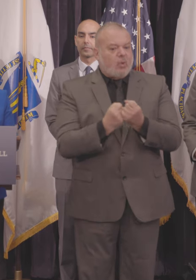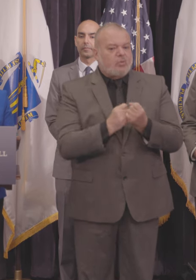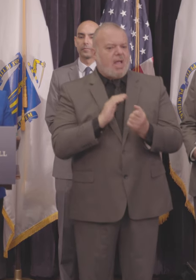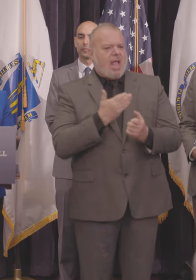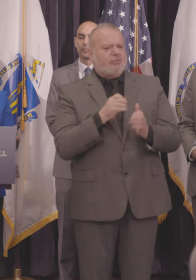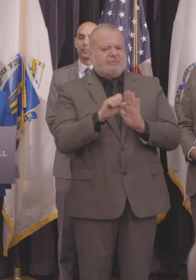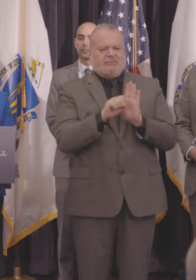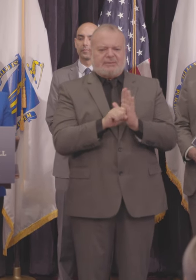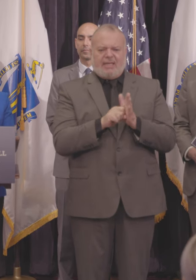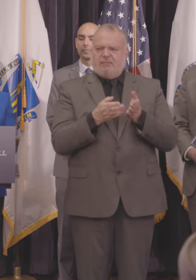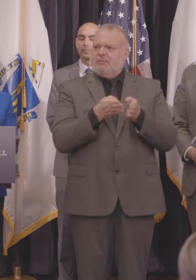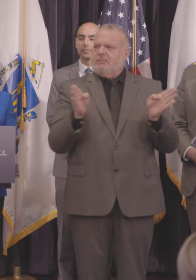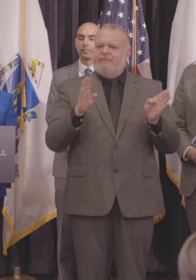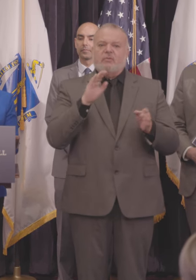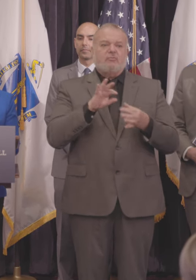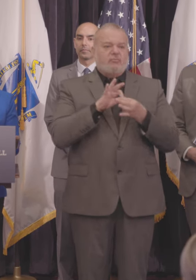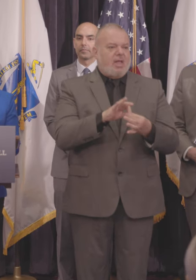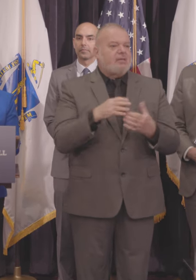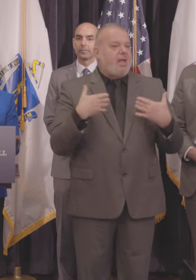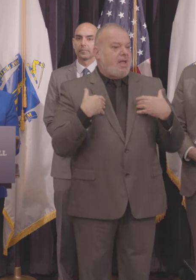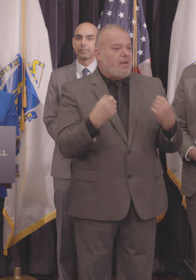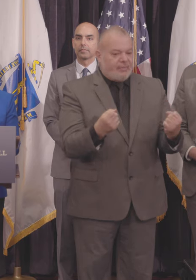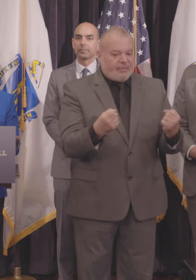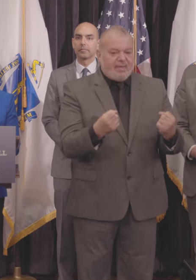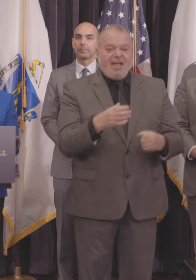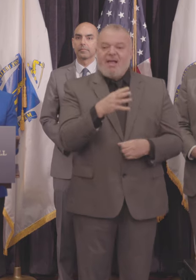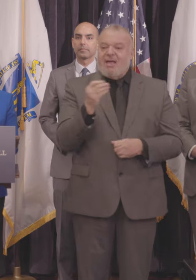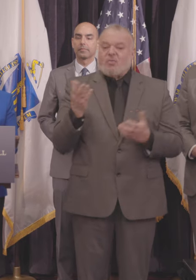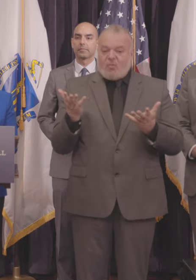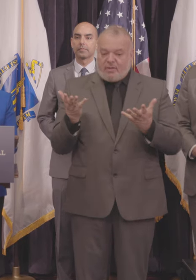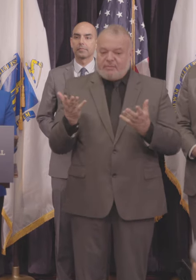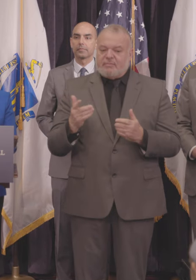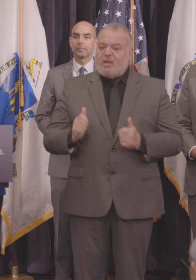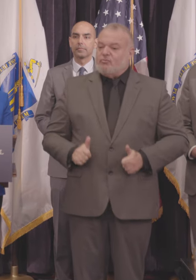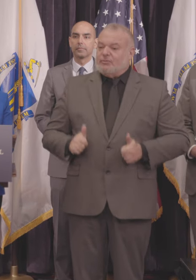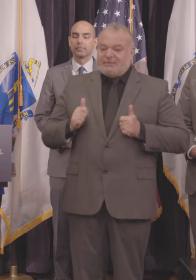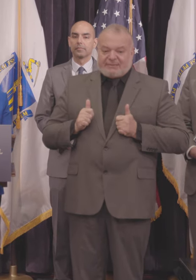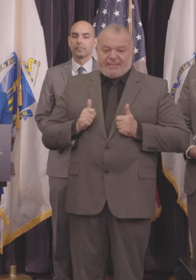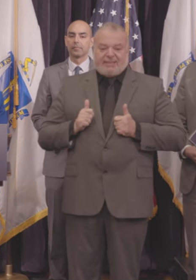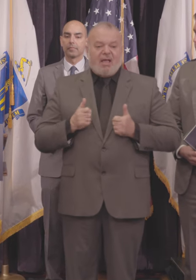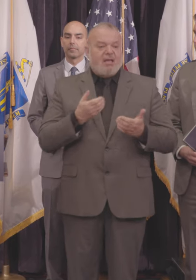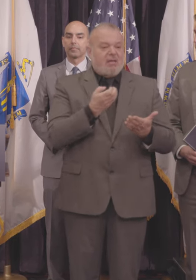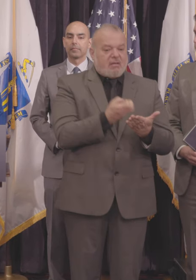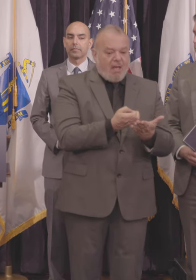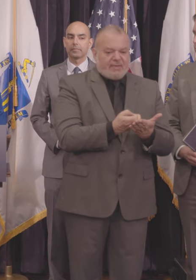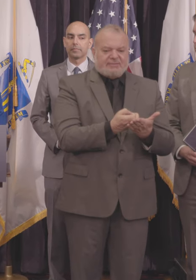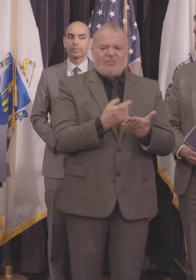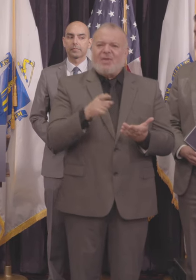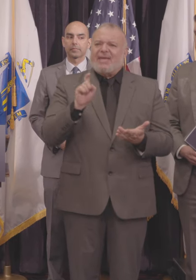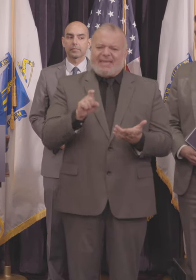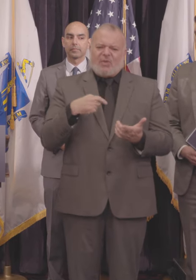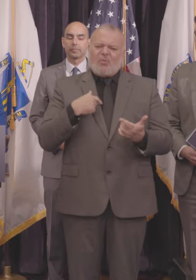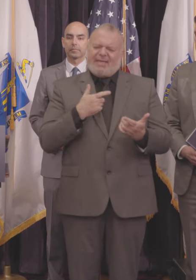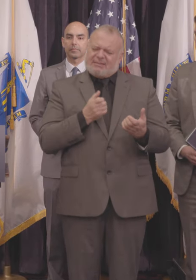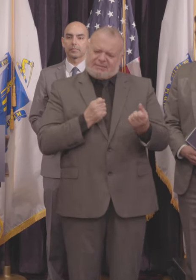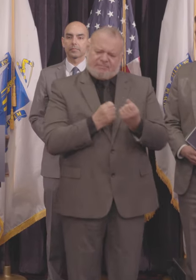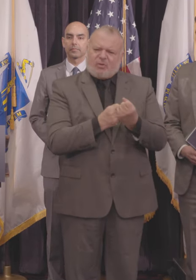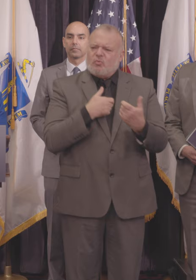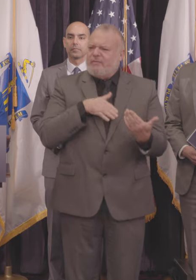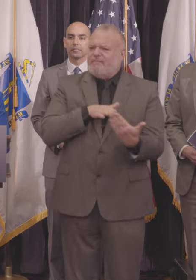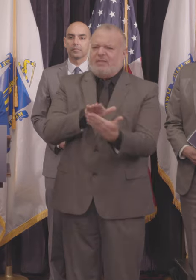responds directly to the needs of our residents and our economy, for housing and childcare that's